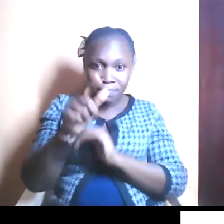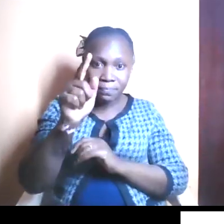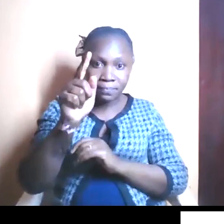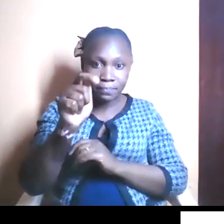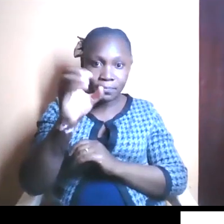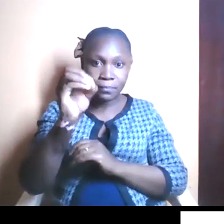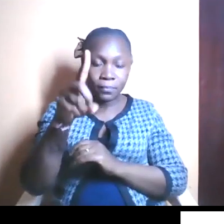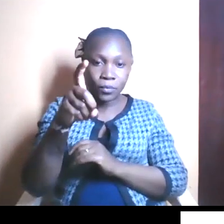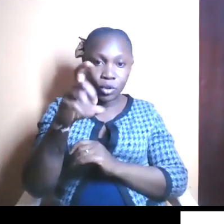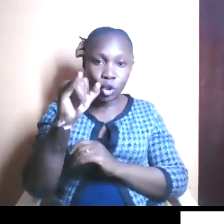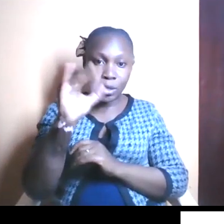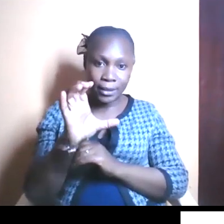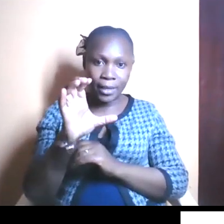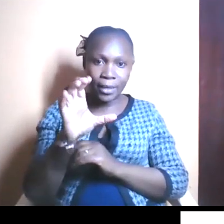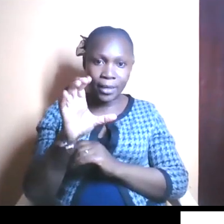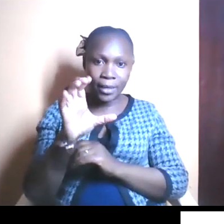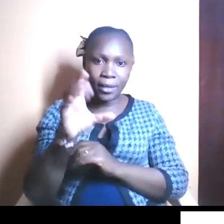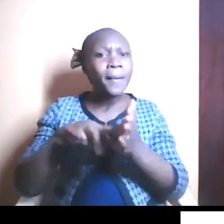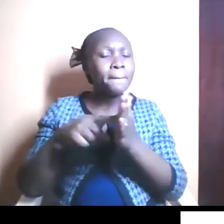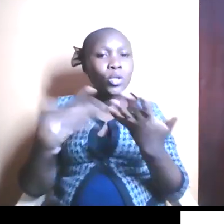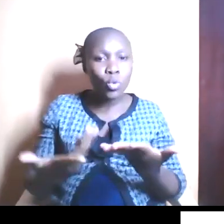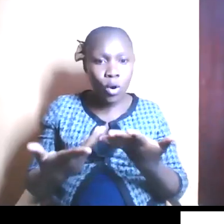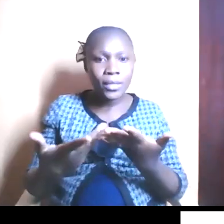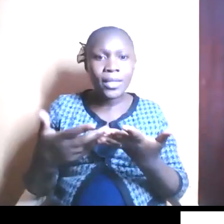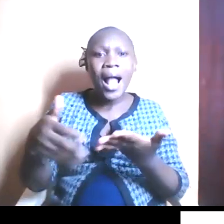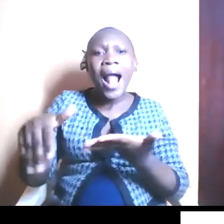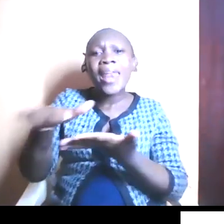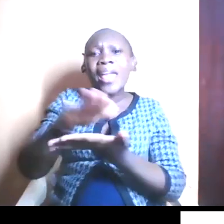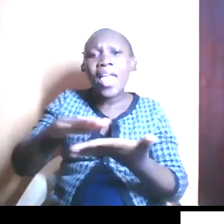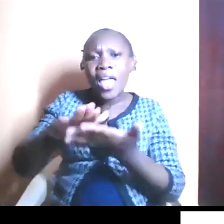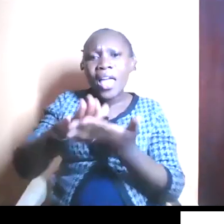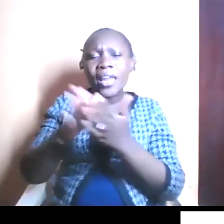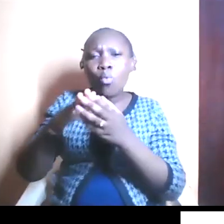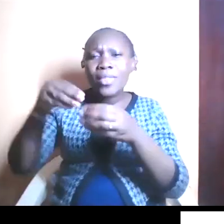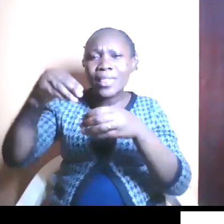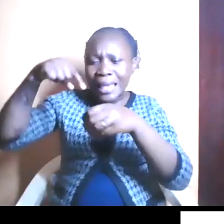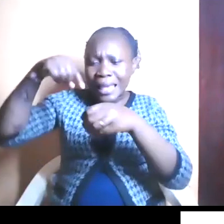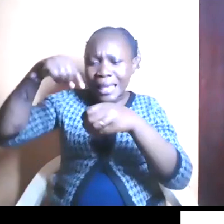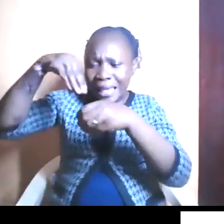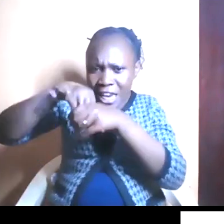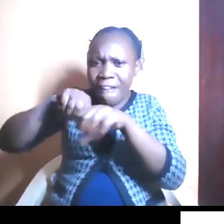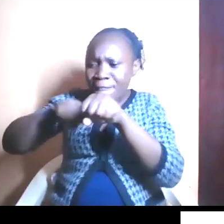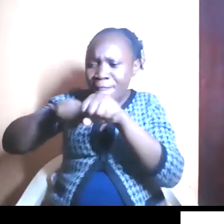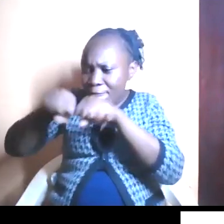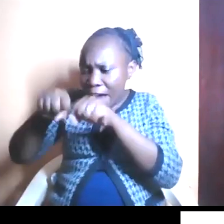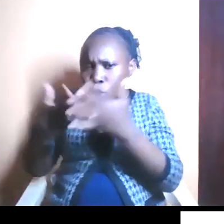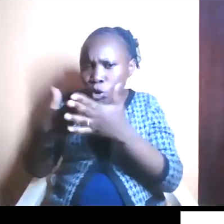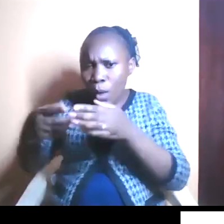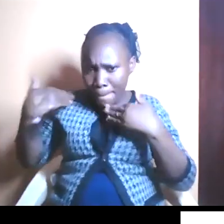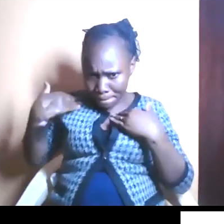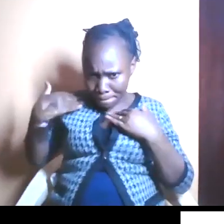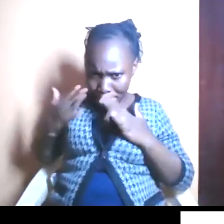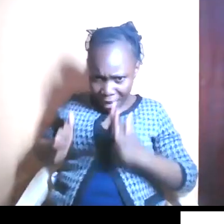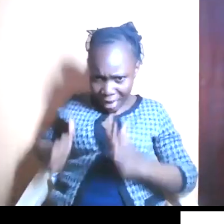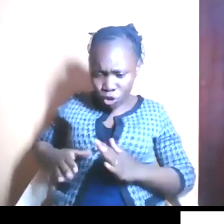a workplace that is marked by significant infighting, where personal battles